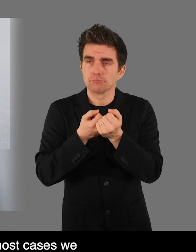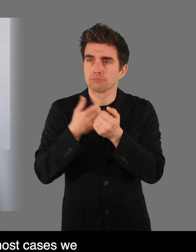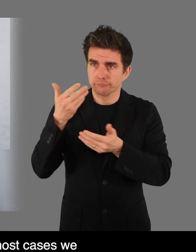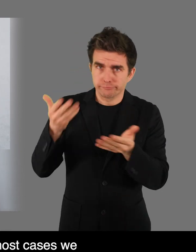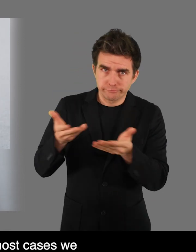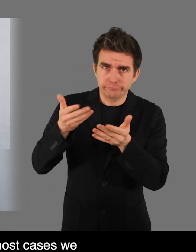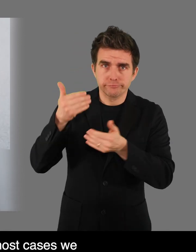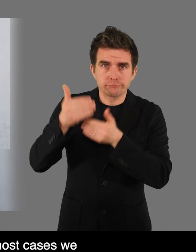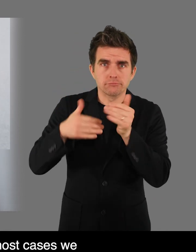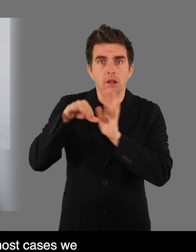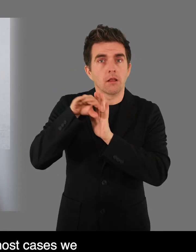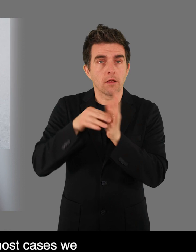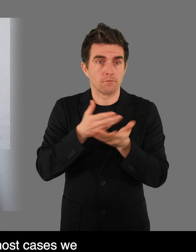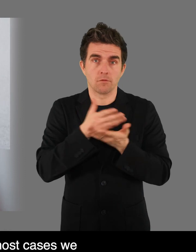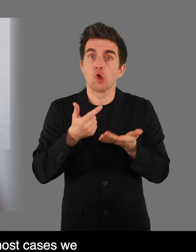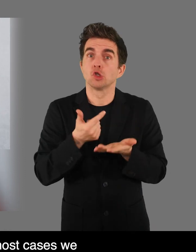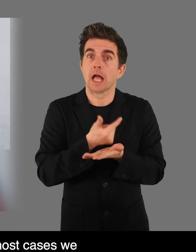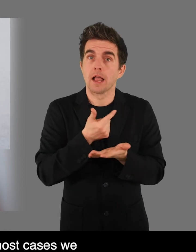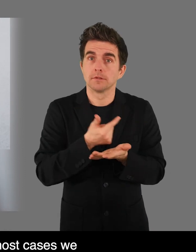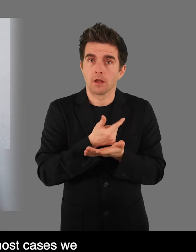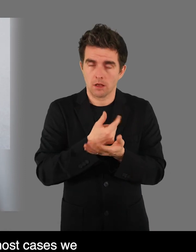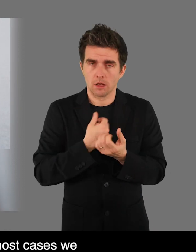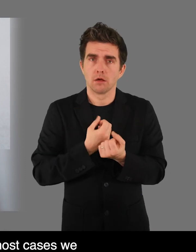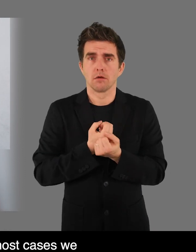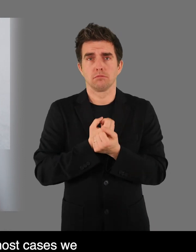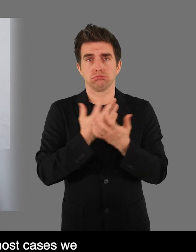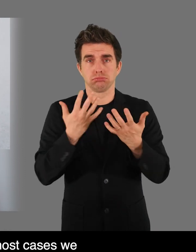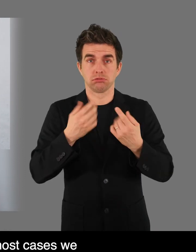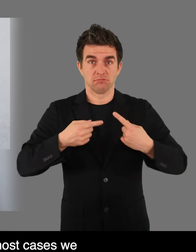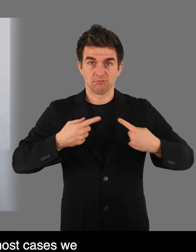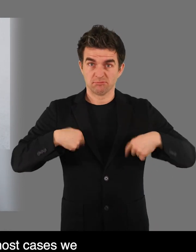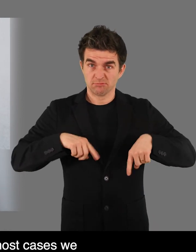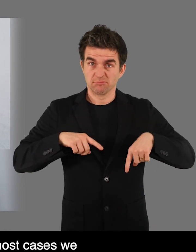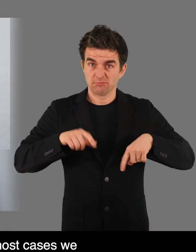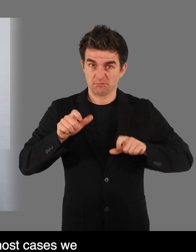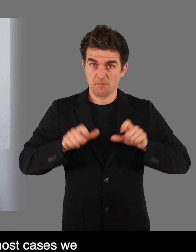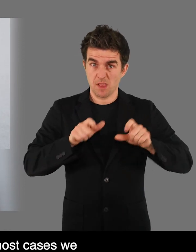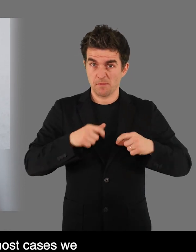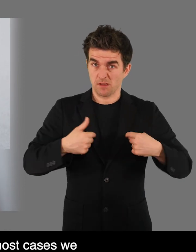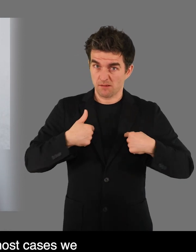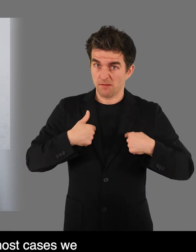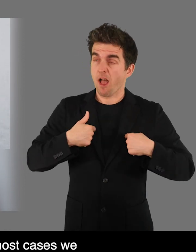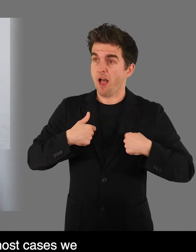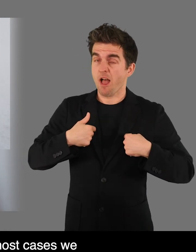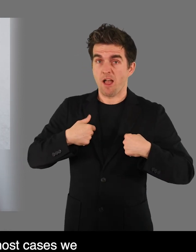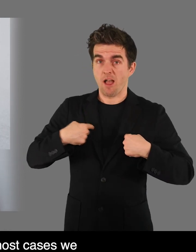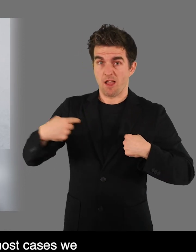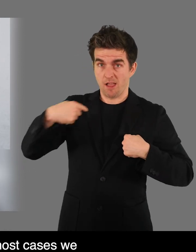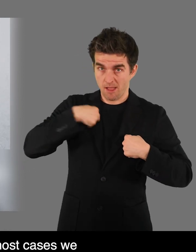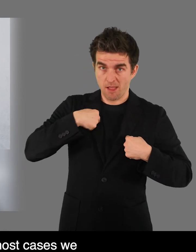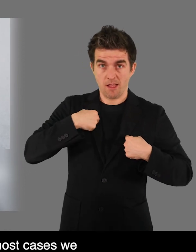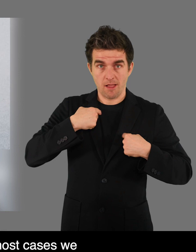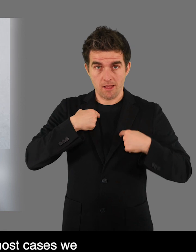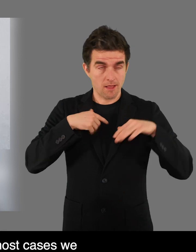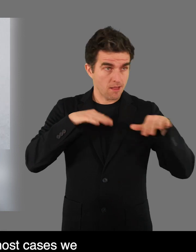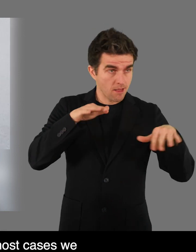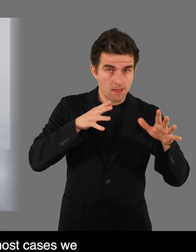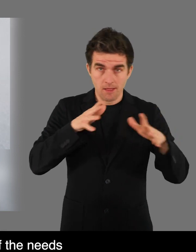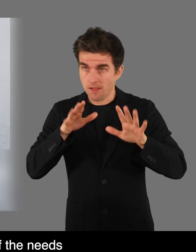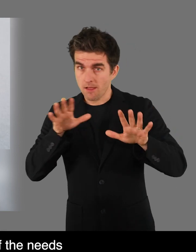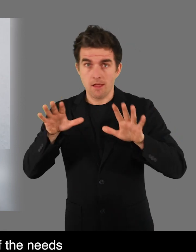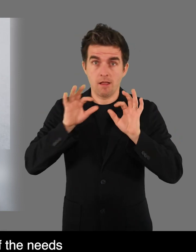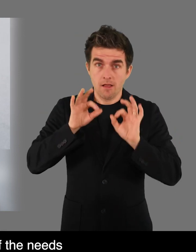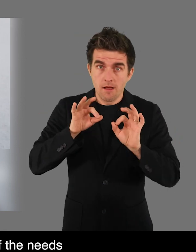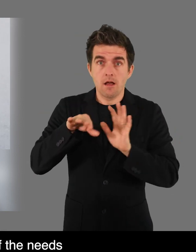for Ghanaians. In most cases, we become technical people, ensuring that